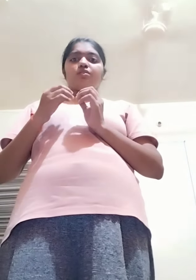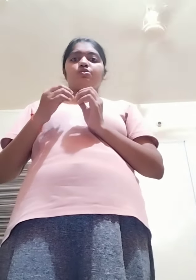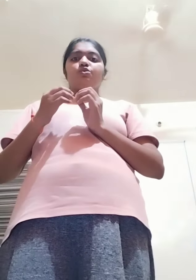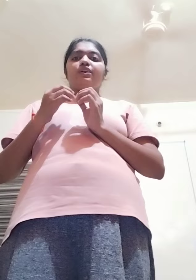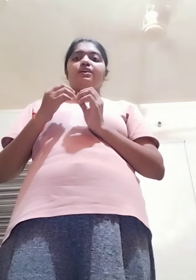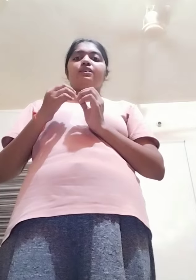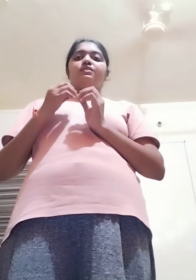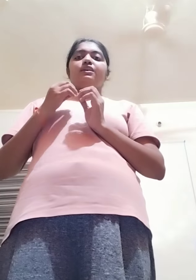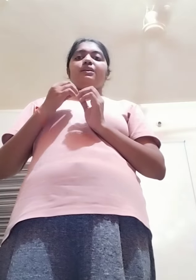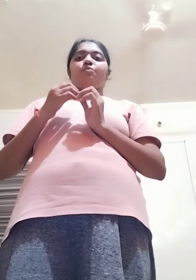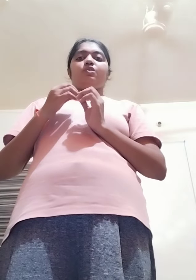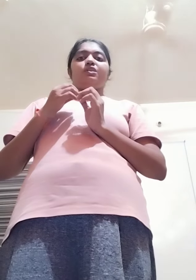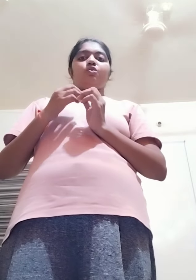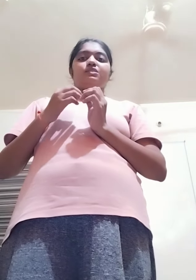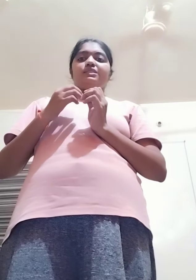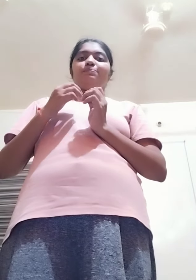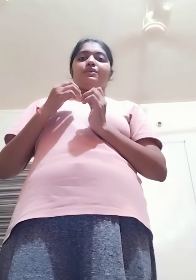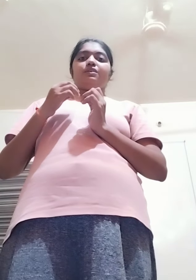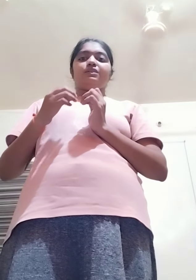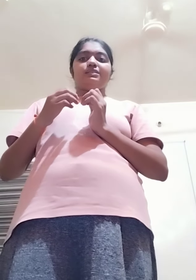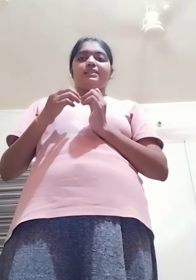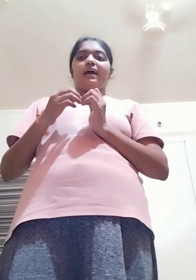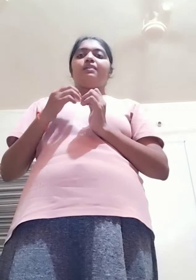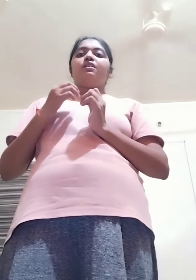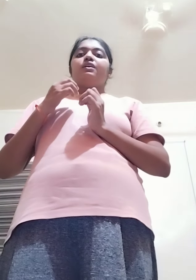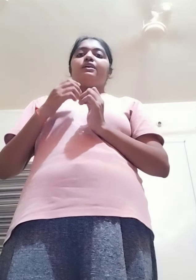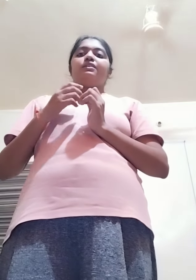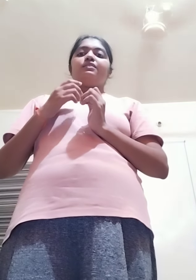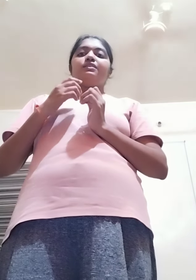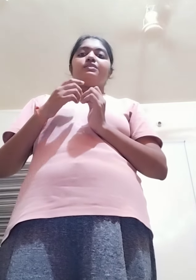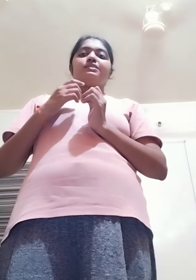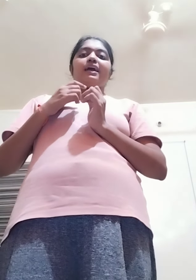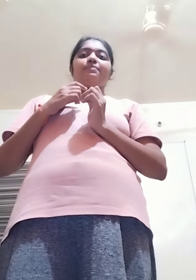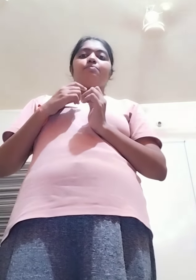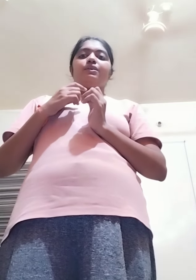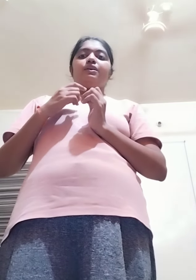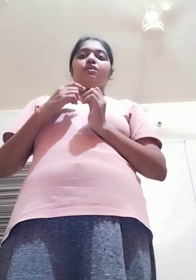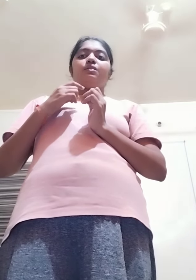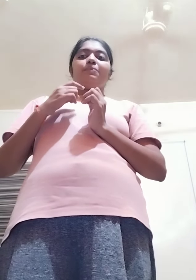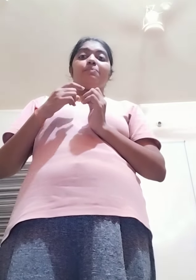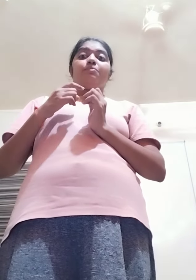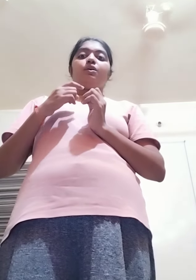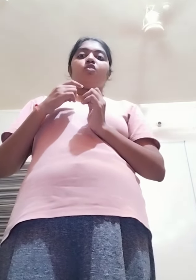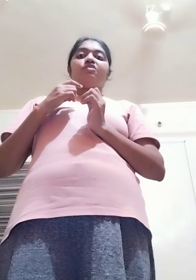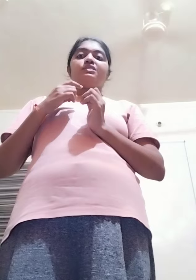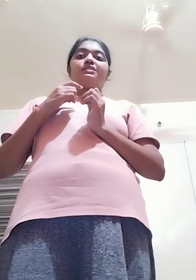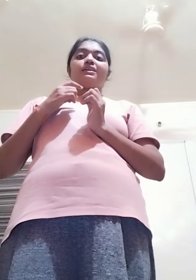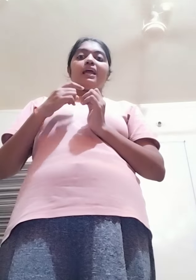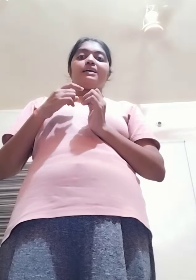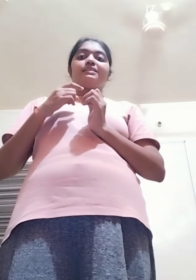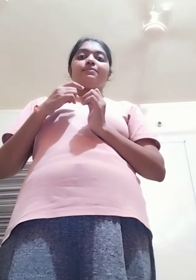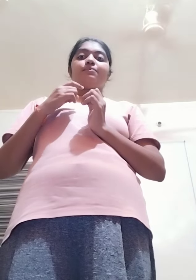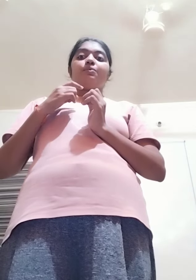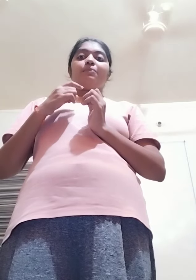so here the important concept is that this can be the member of a class